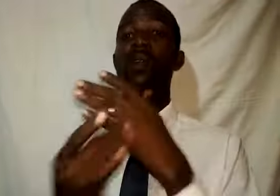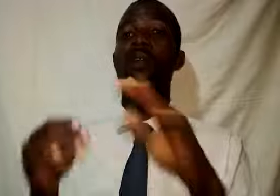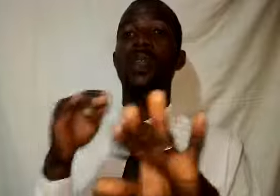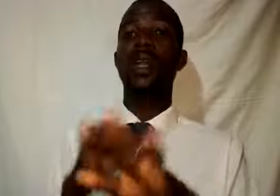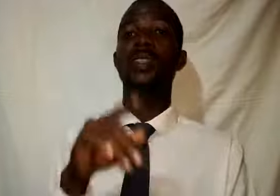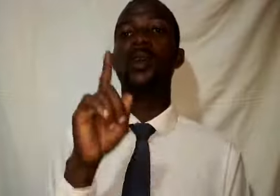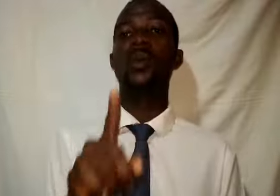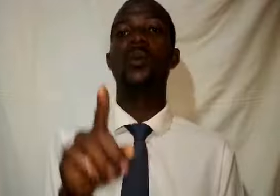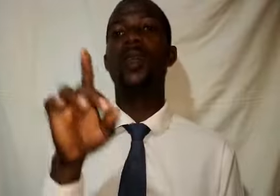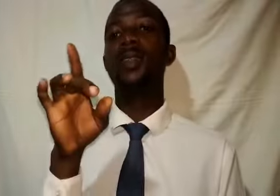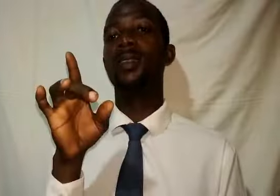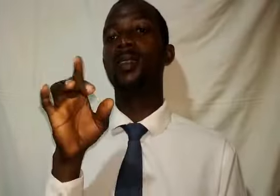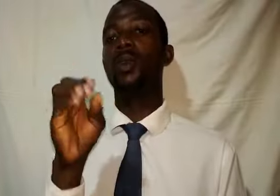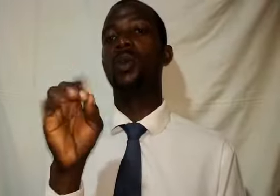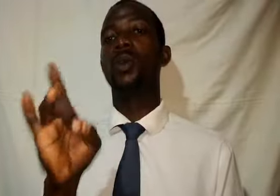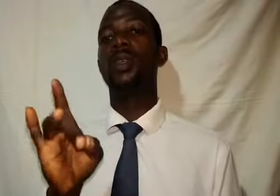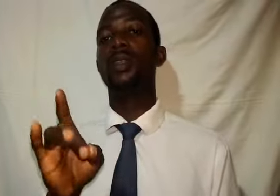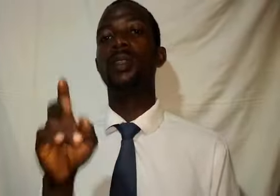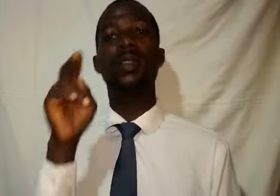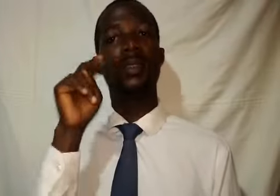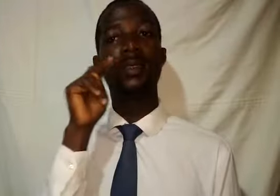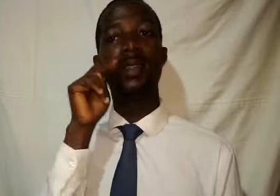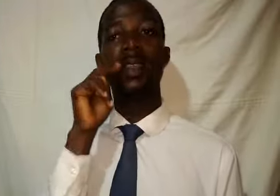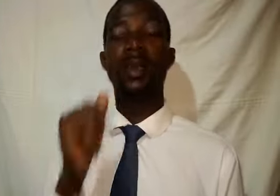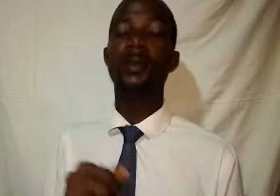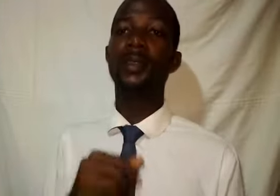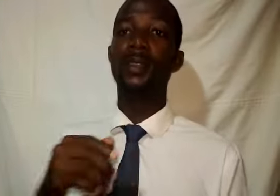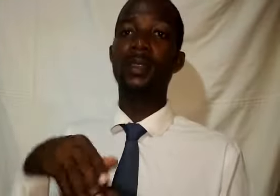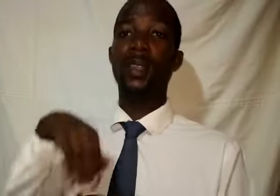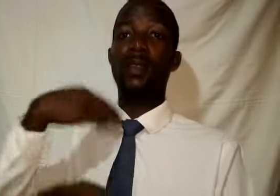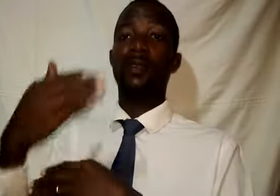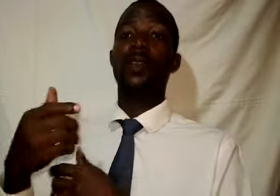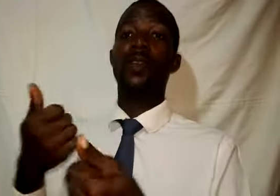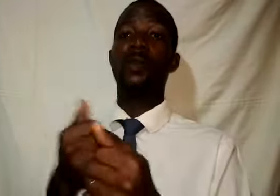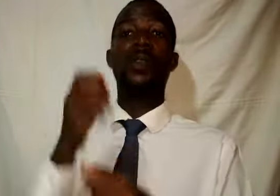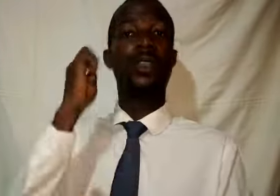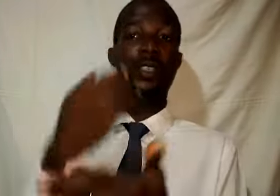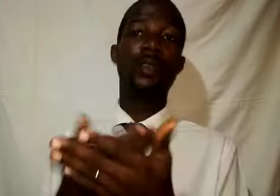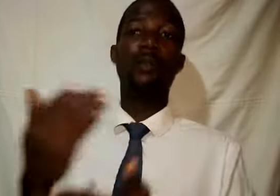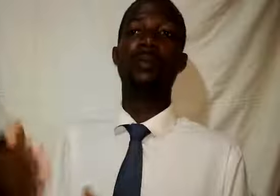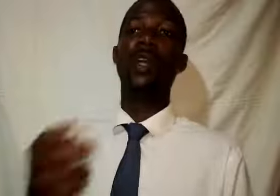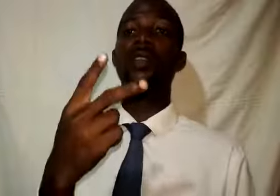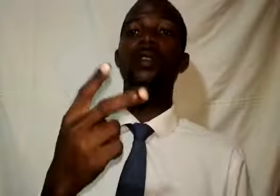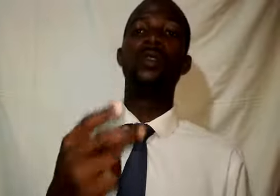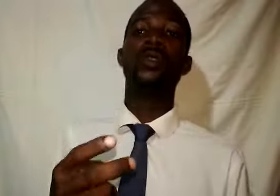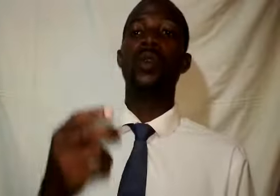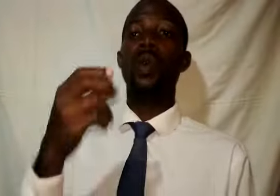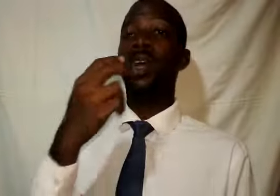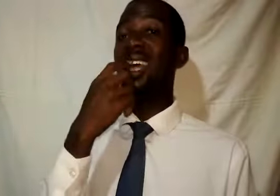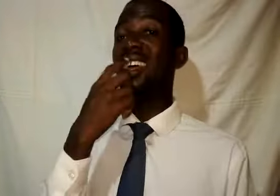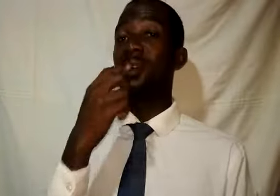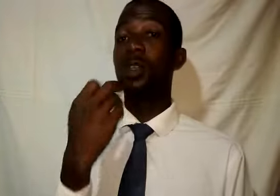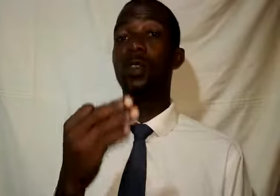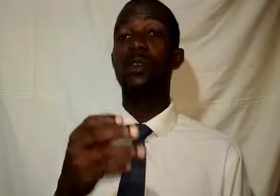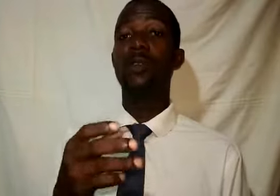180 naira per bottle. The following week, she buys 2 bottles of palm oil at 200